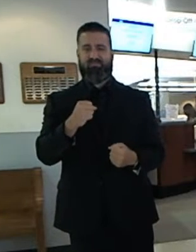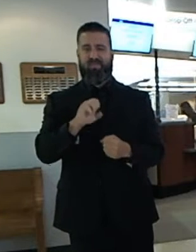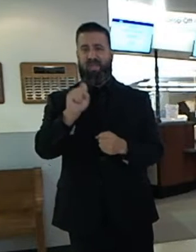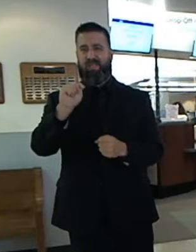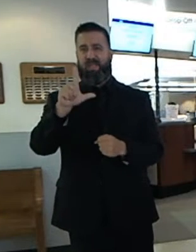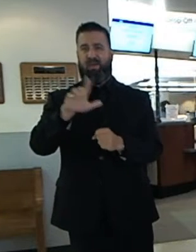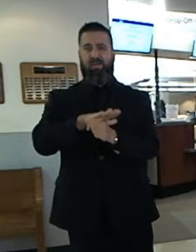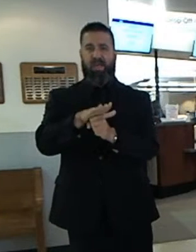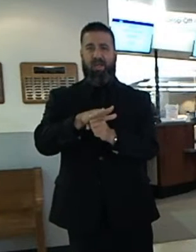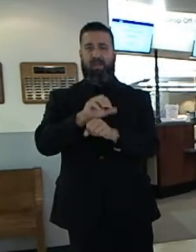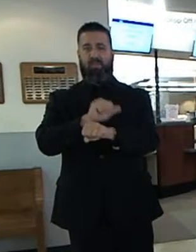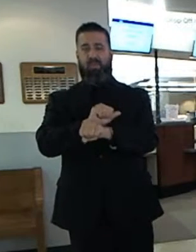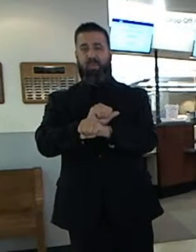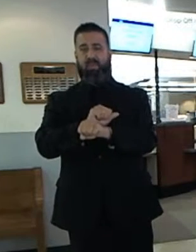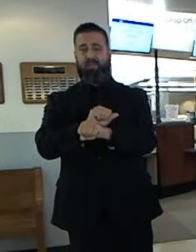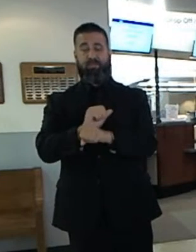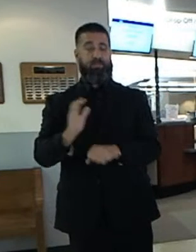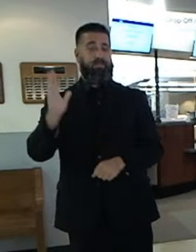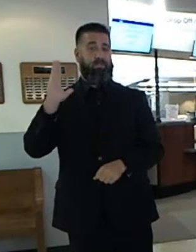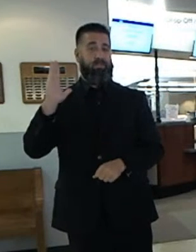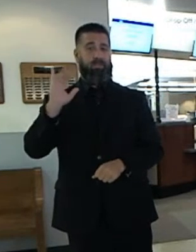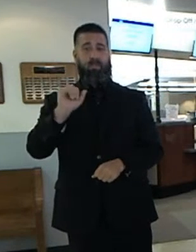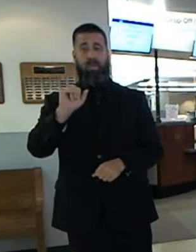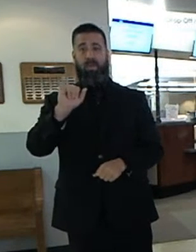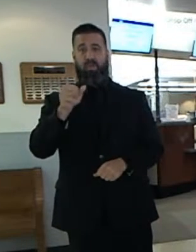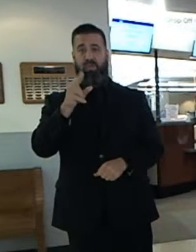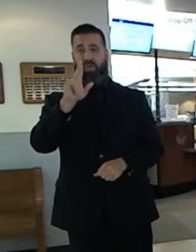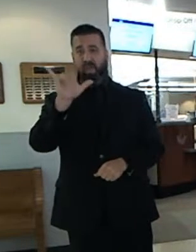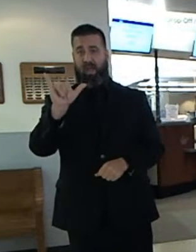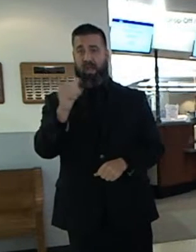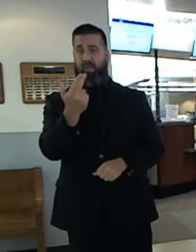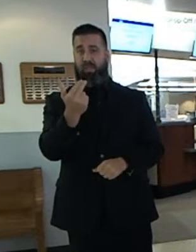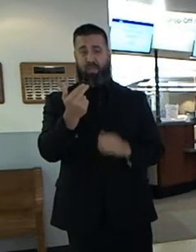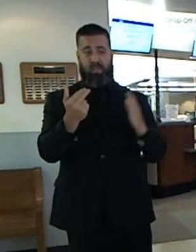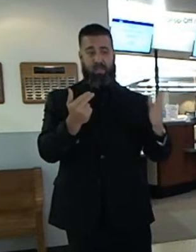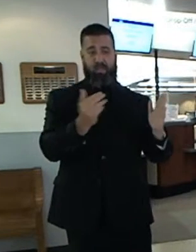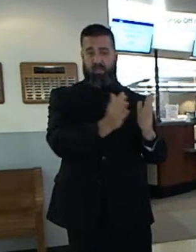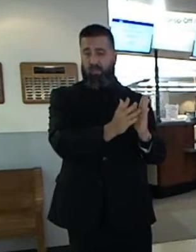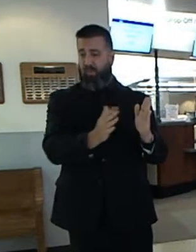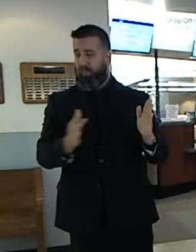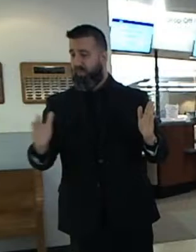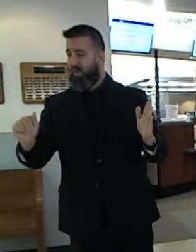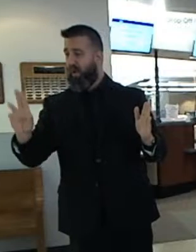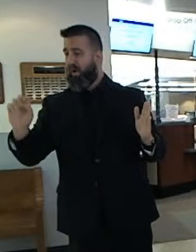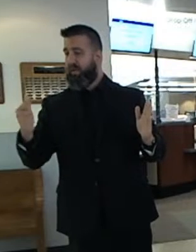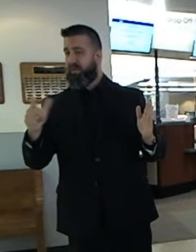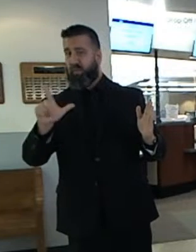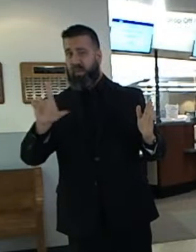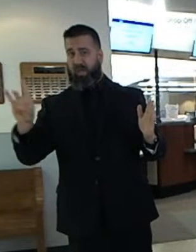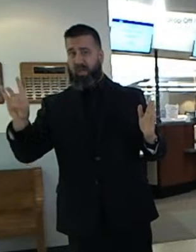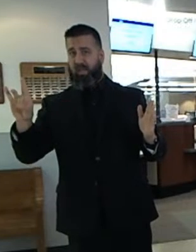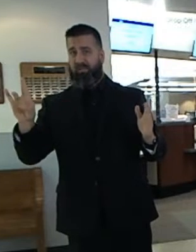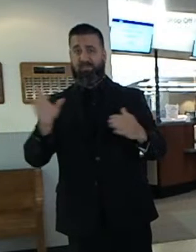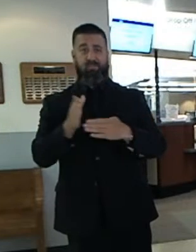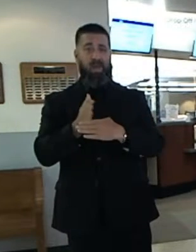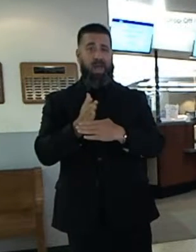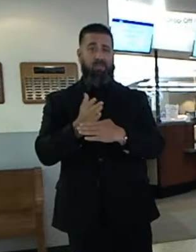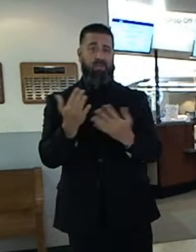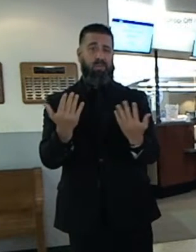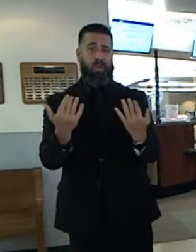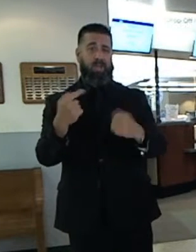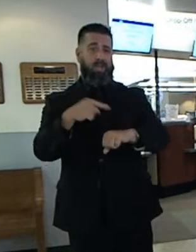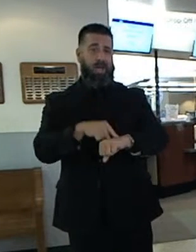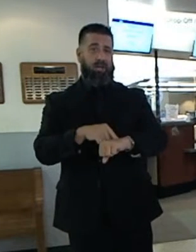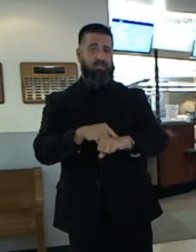From July 13th, when we began what we call our soft opening, through August 28th, the average wait time for walk-in